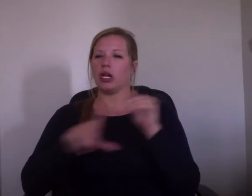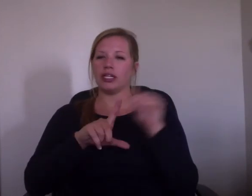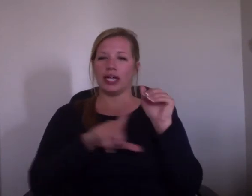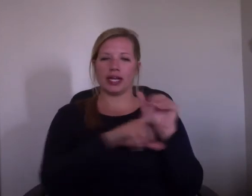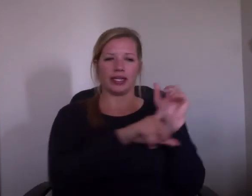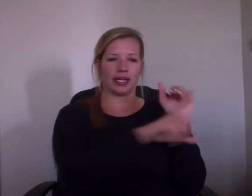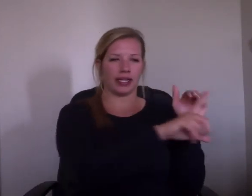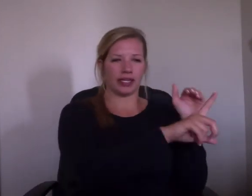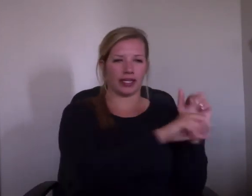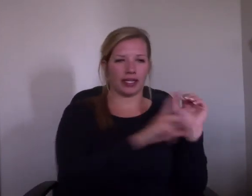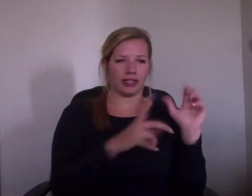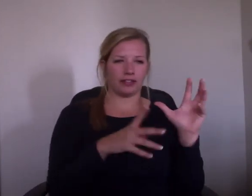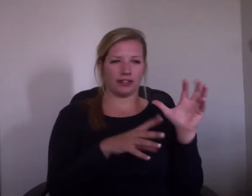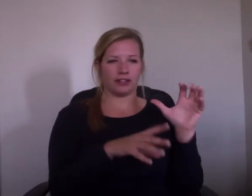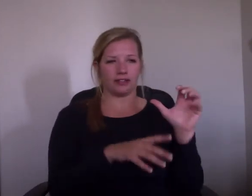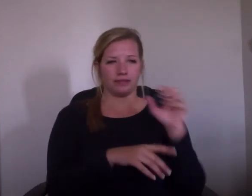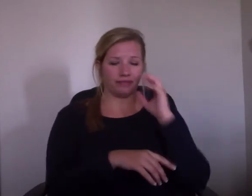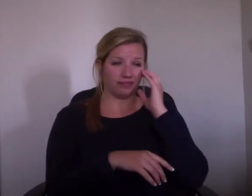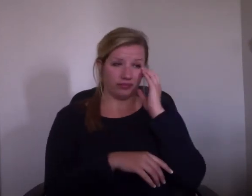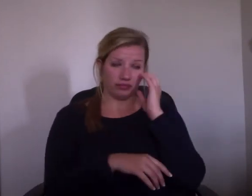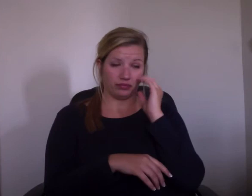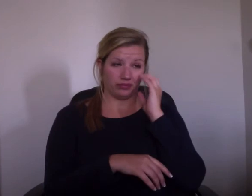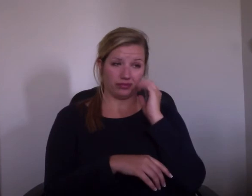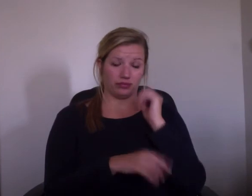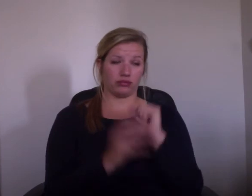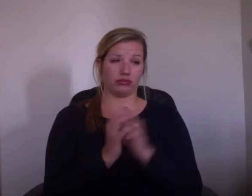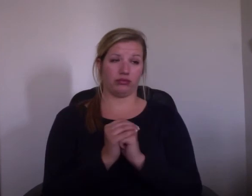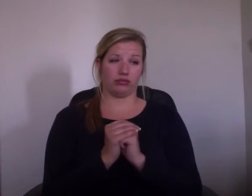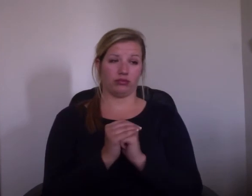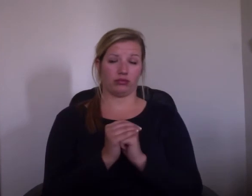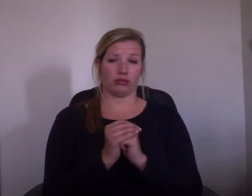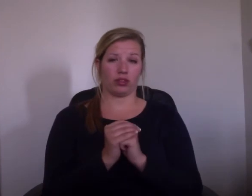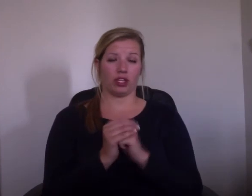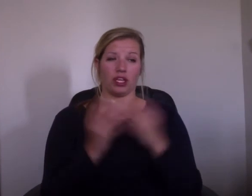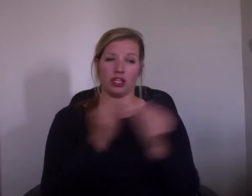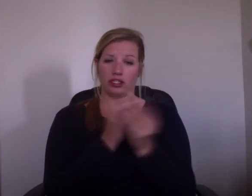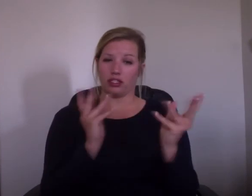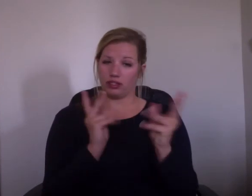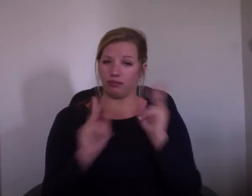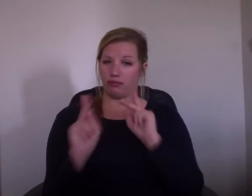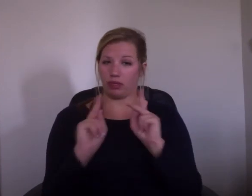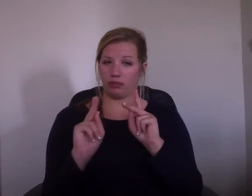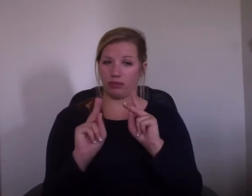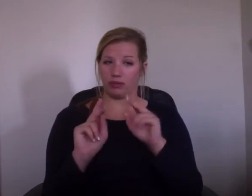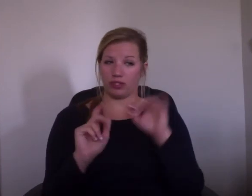is, to an outside observer looking at this, it tells you that the Vietnamese in the